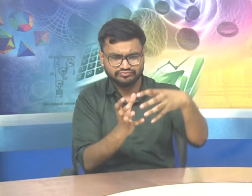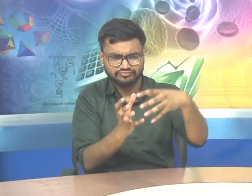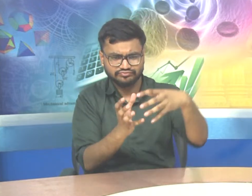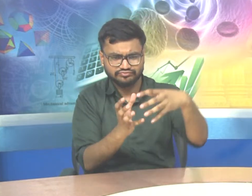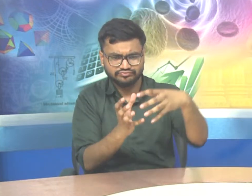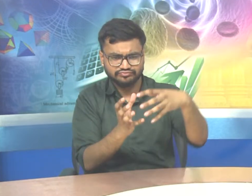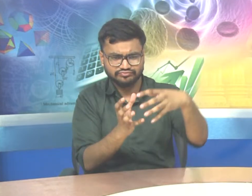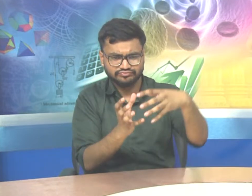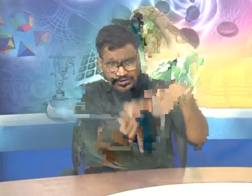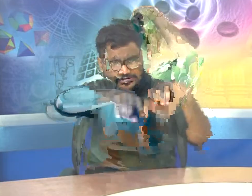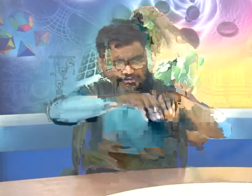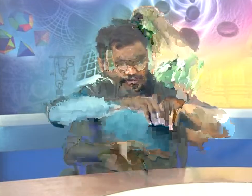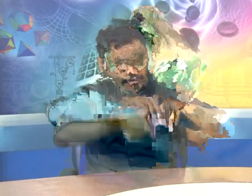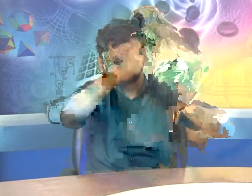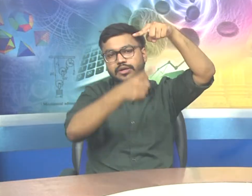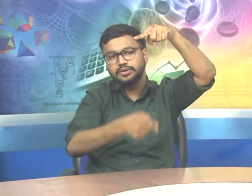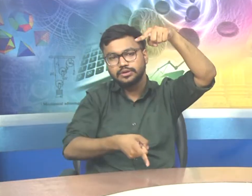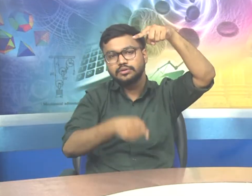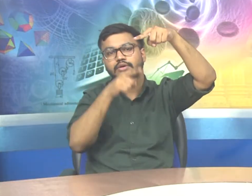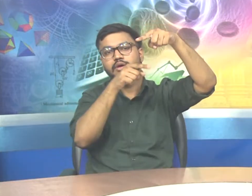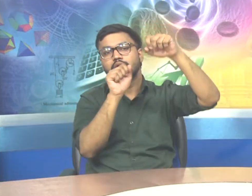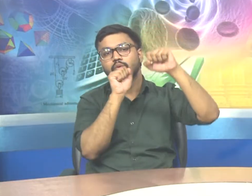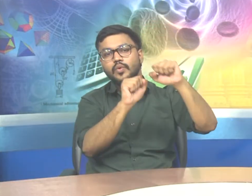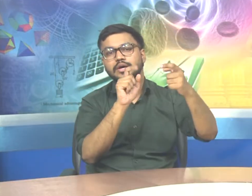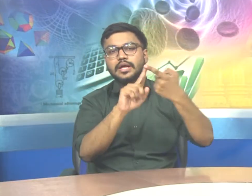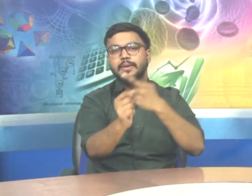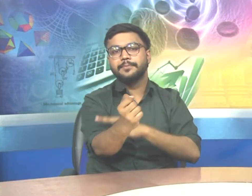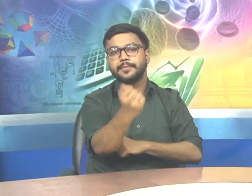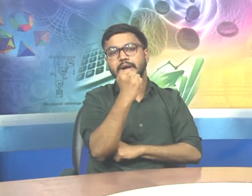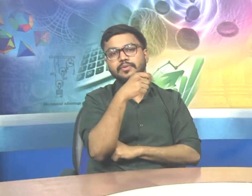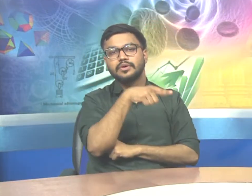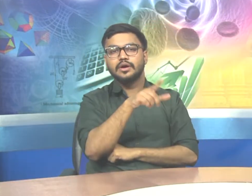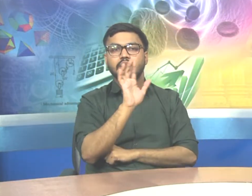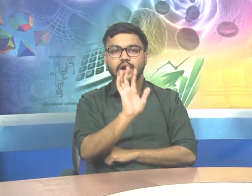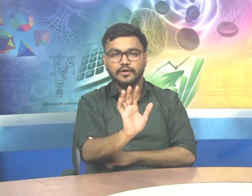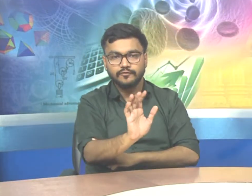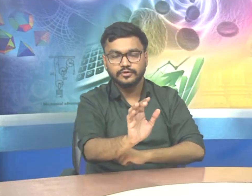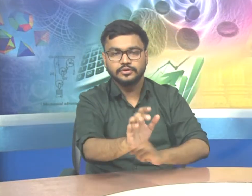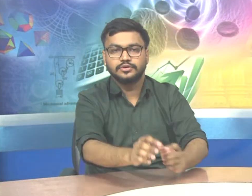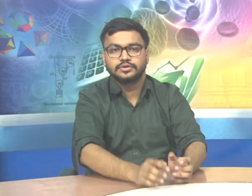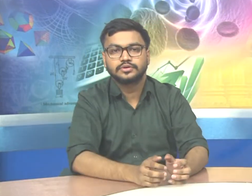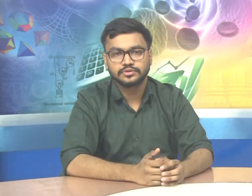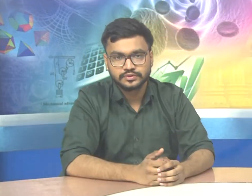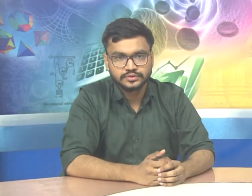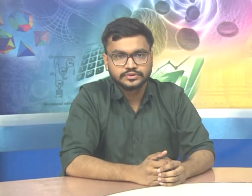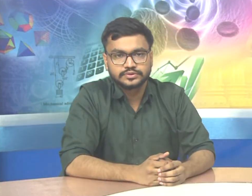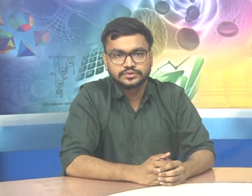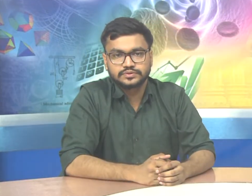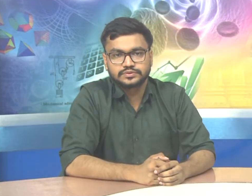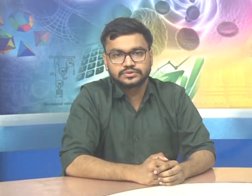for example, so we can say it has potential energy in it.